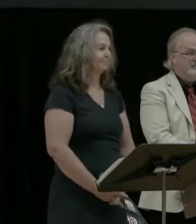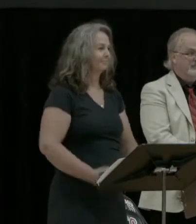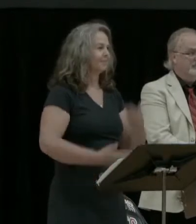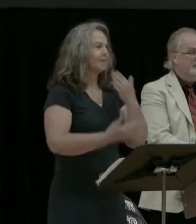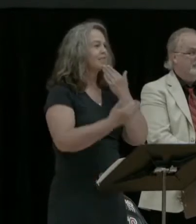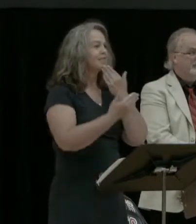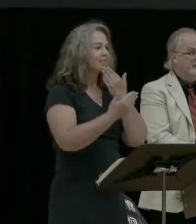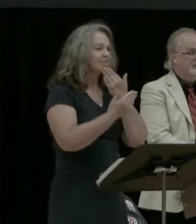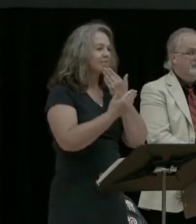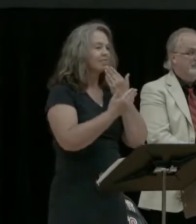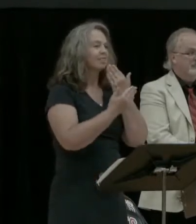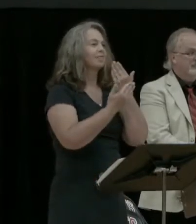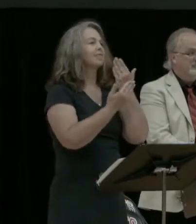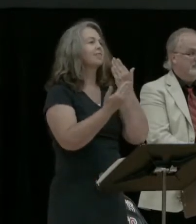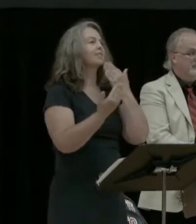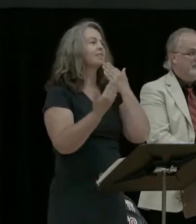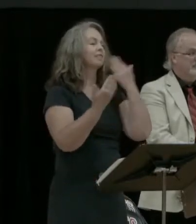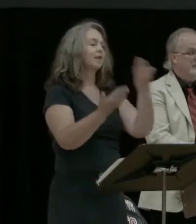Thank you, Katie. That was amazing.